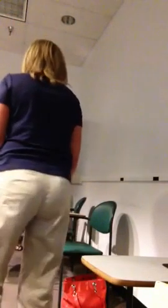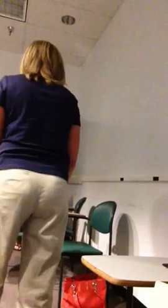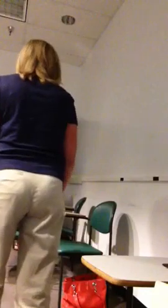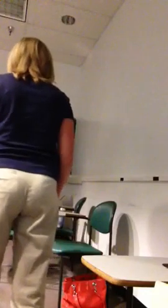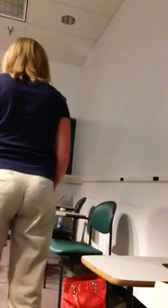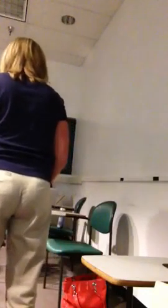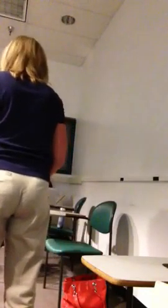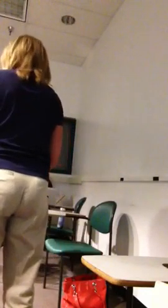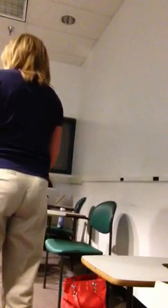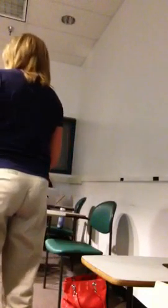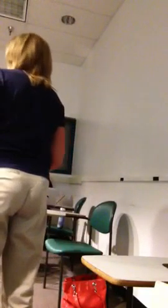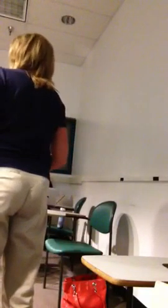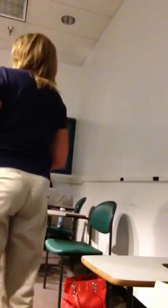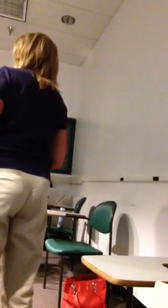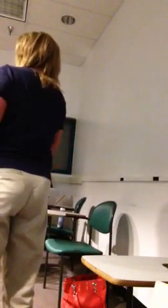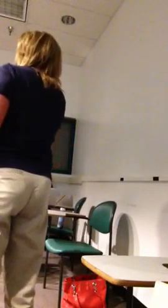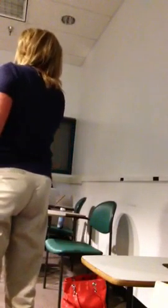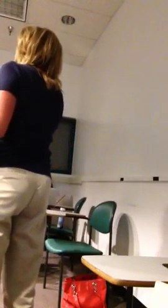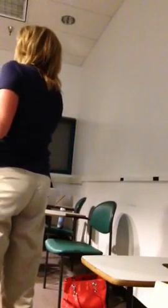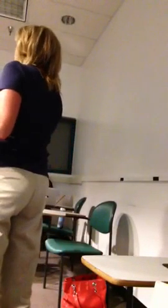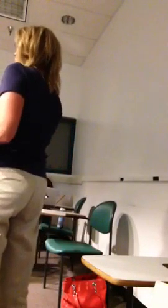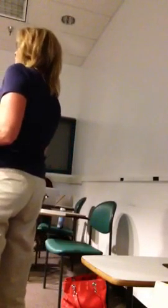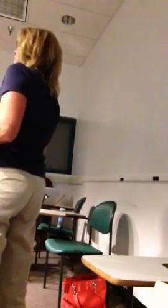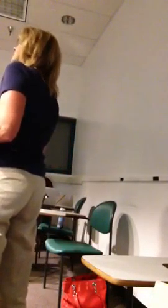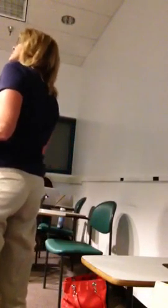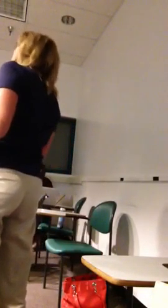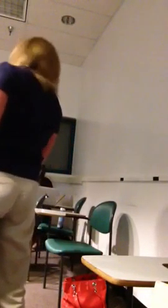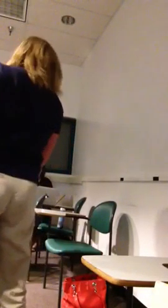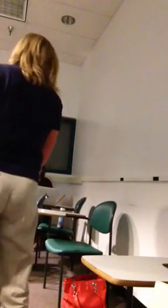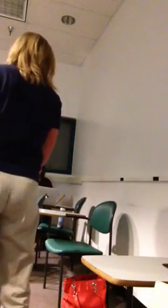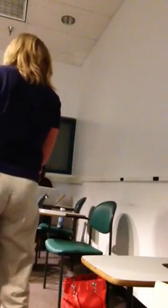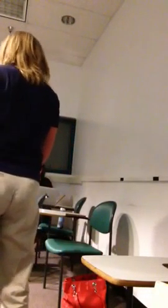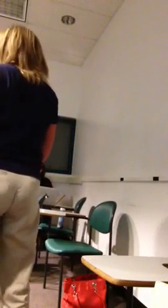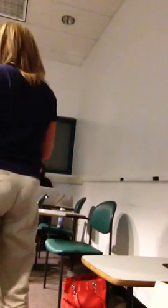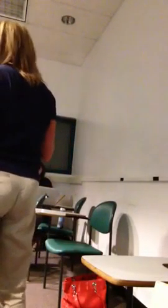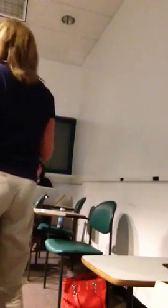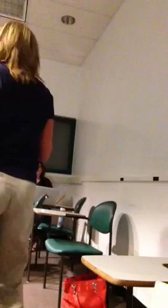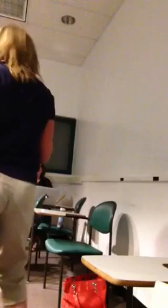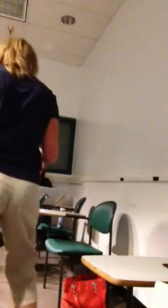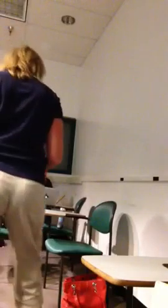Was ready to spell out like, okay, now this layer's called the Then I can just plug it in. whatever.